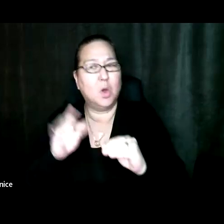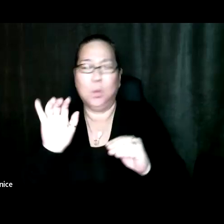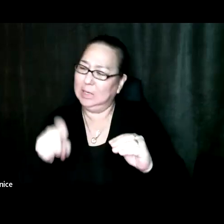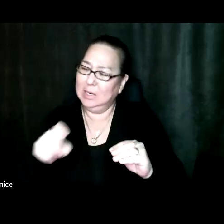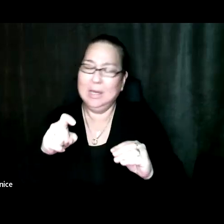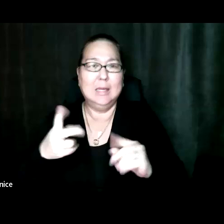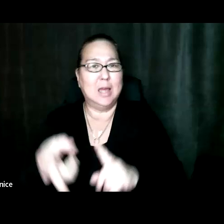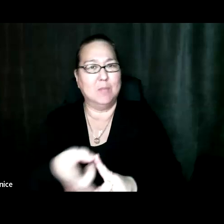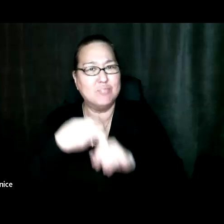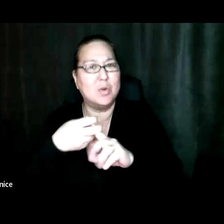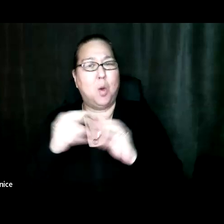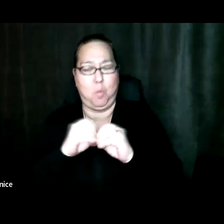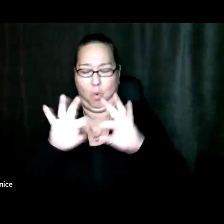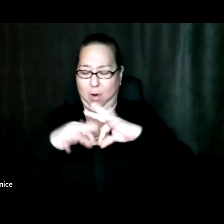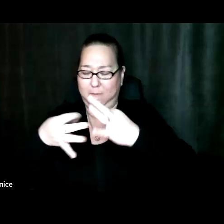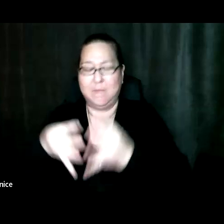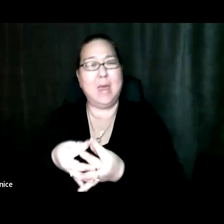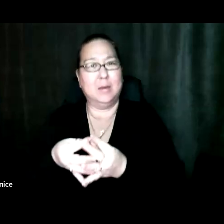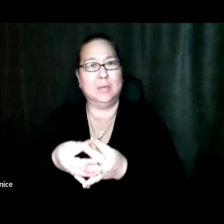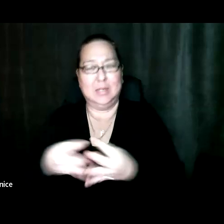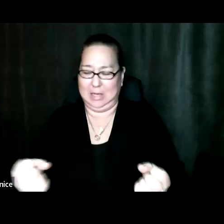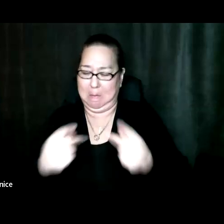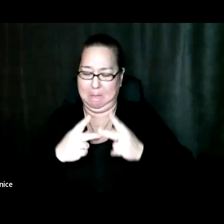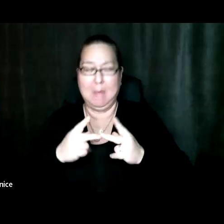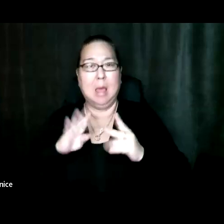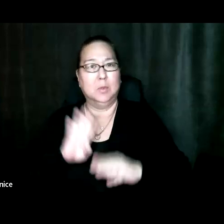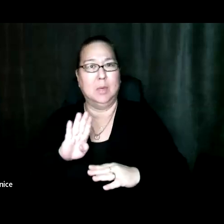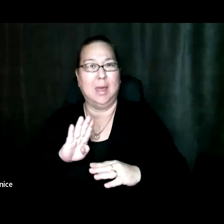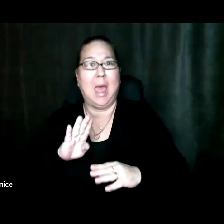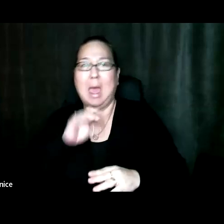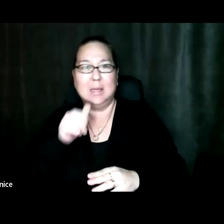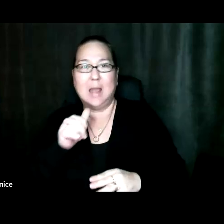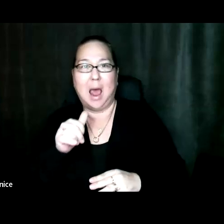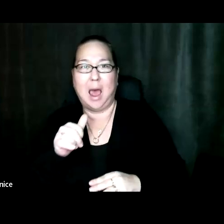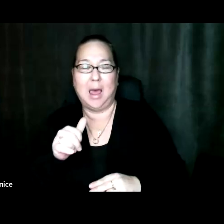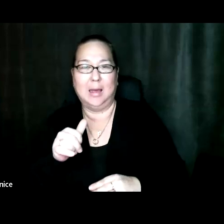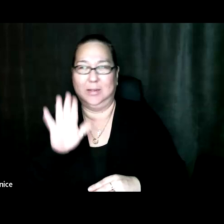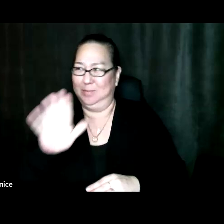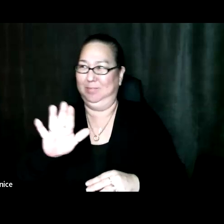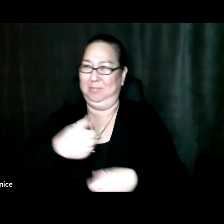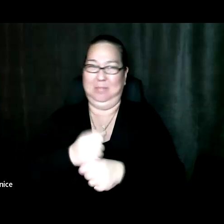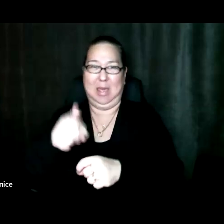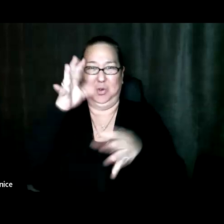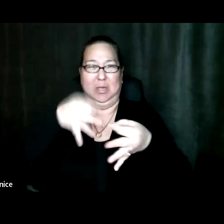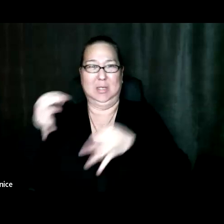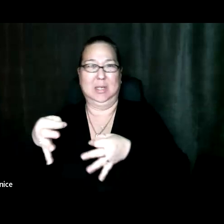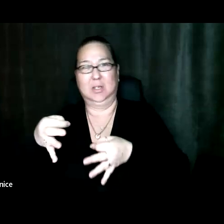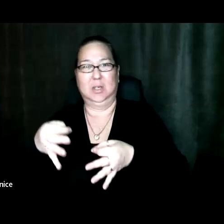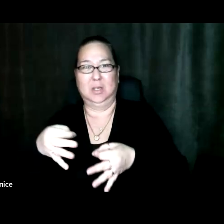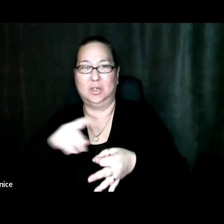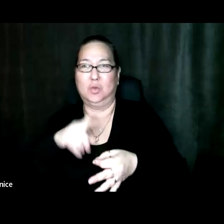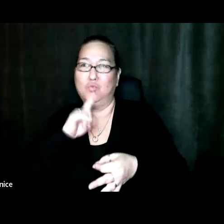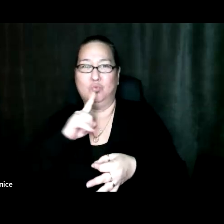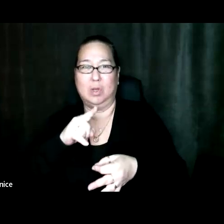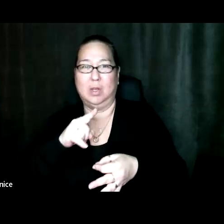district, not make irrational decisions that drive families away to the suburbs. We ask, or private schools, I should